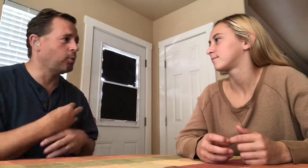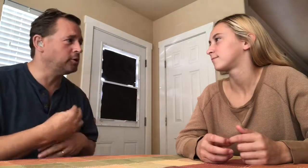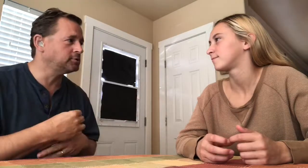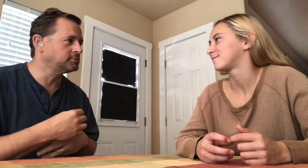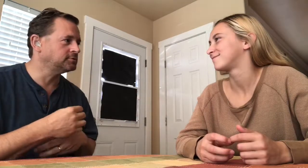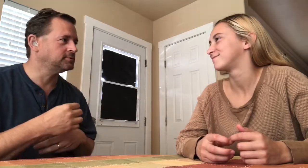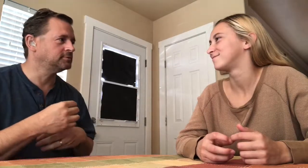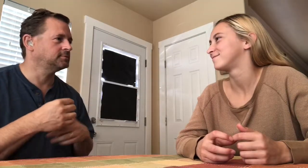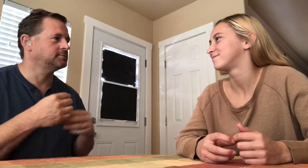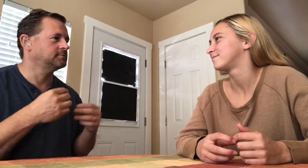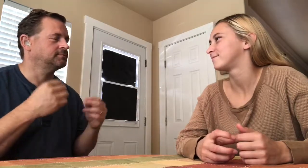worse.